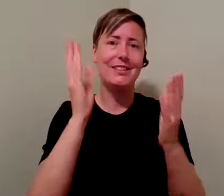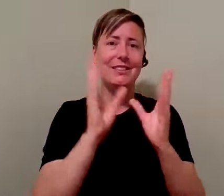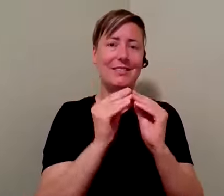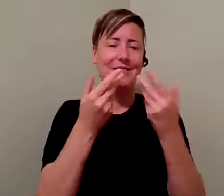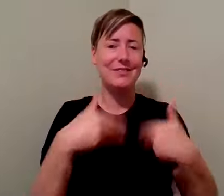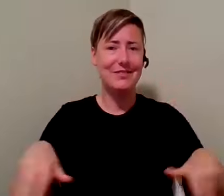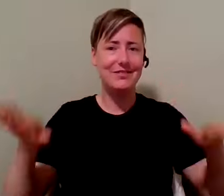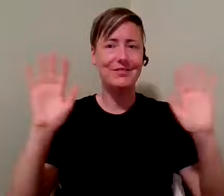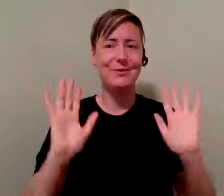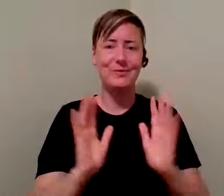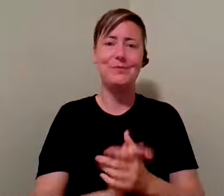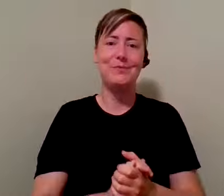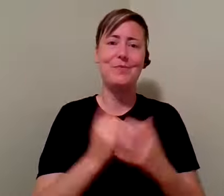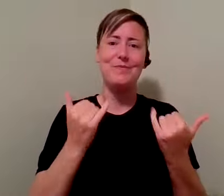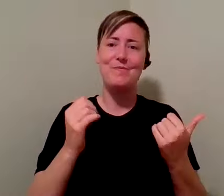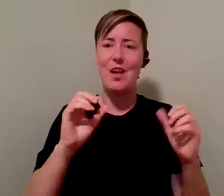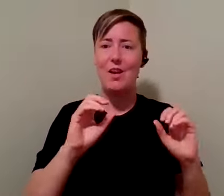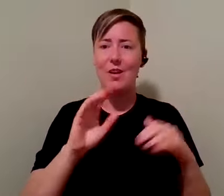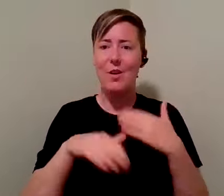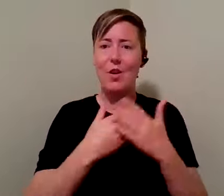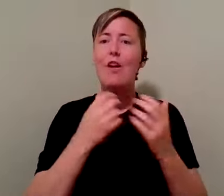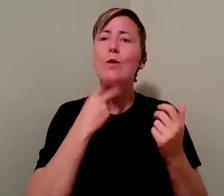and you can unmute everybody.